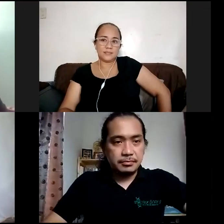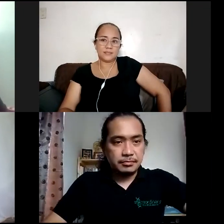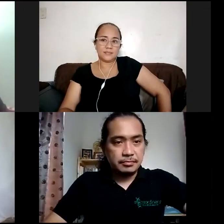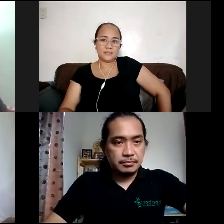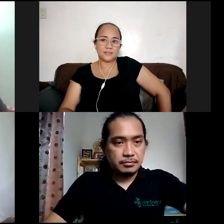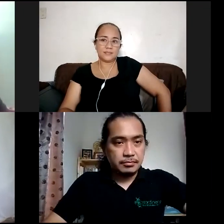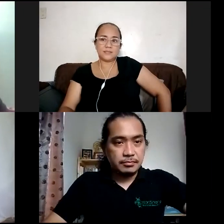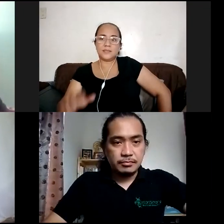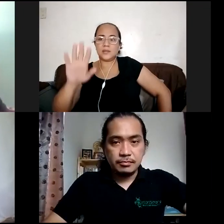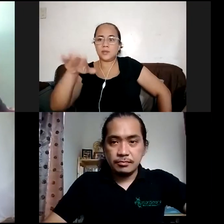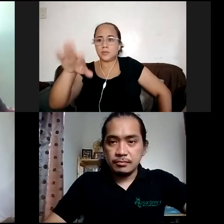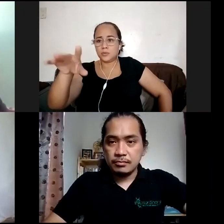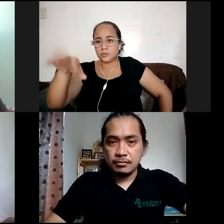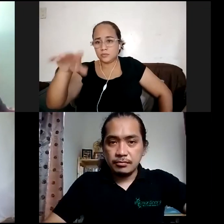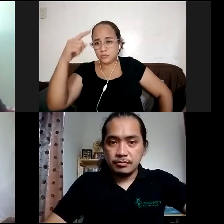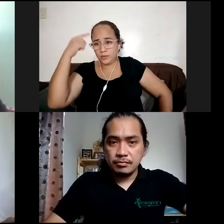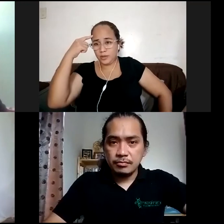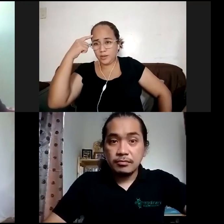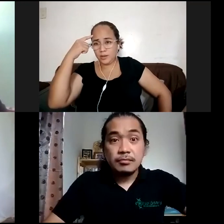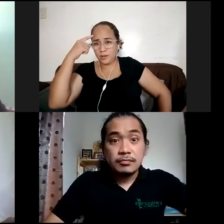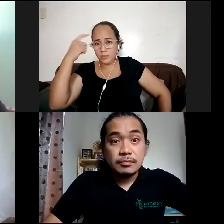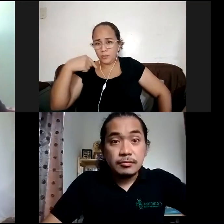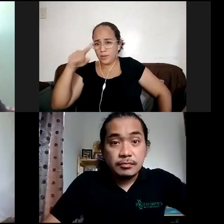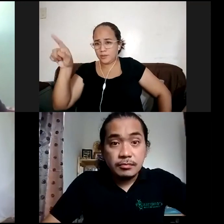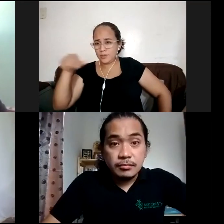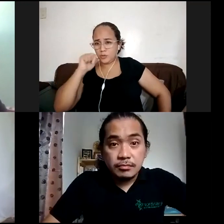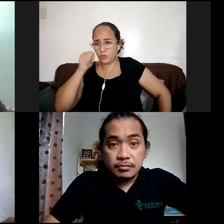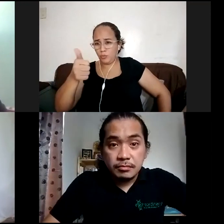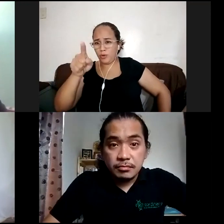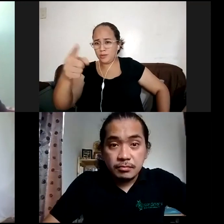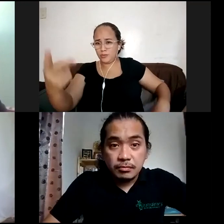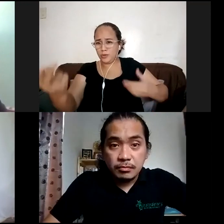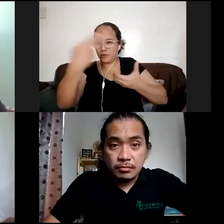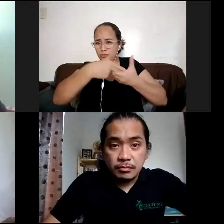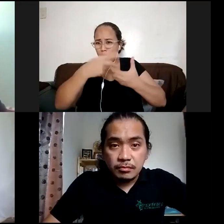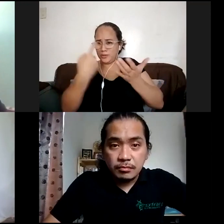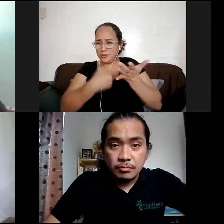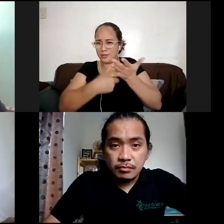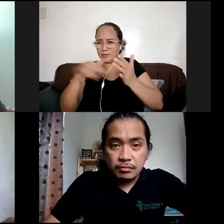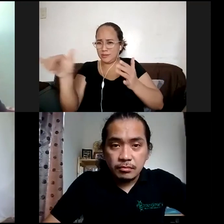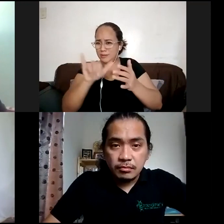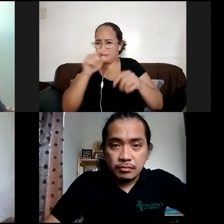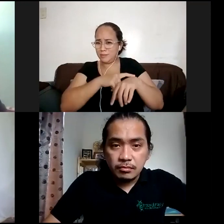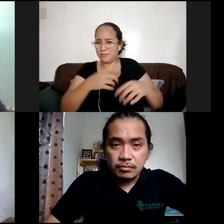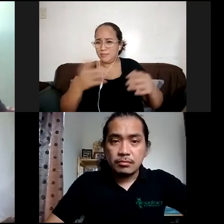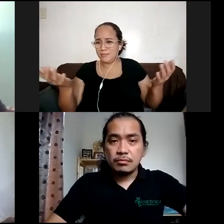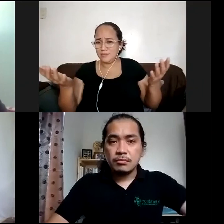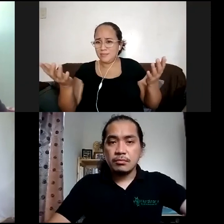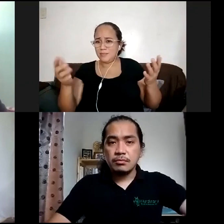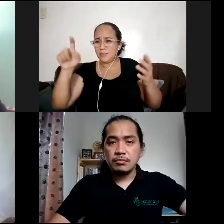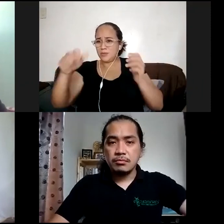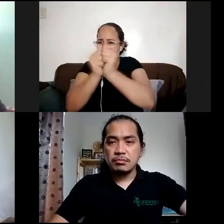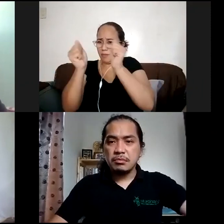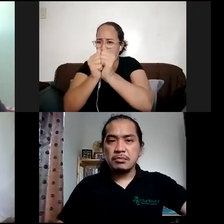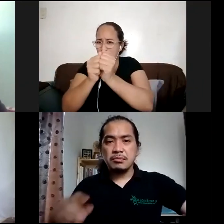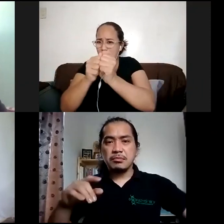Well, do you think we should cancel tomorrow until you can all discuss at the same time? We can add